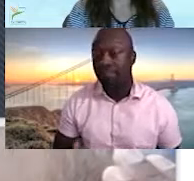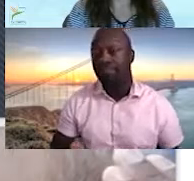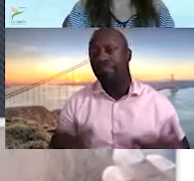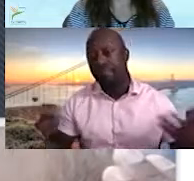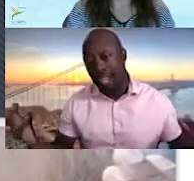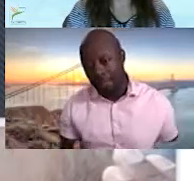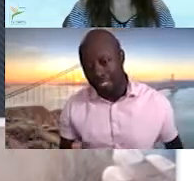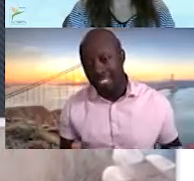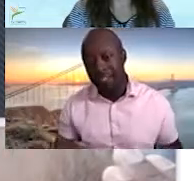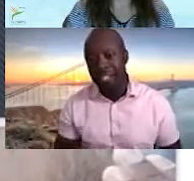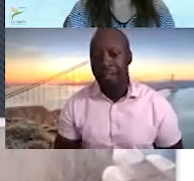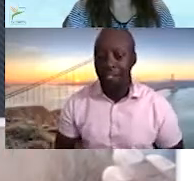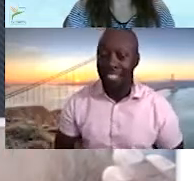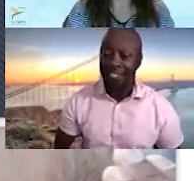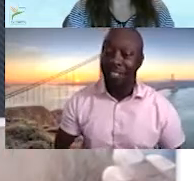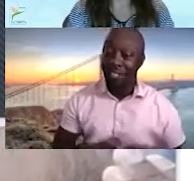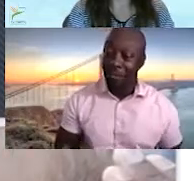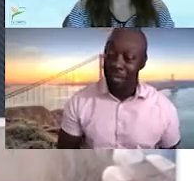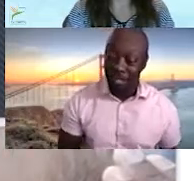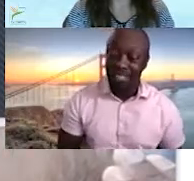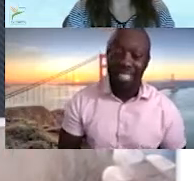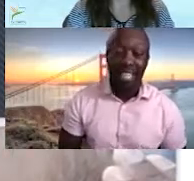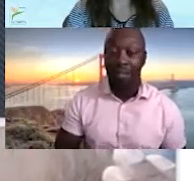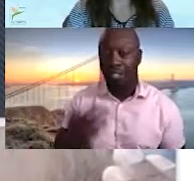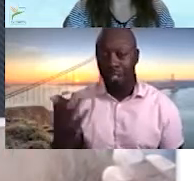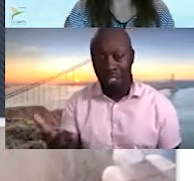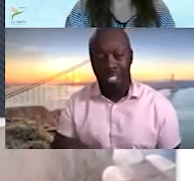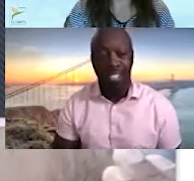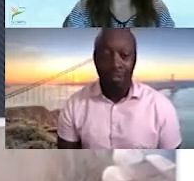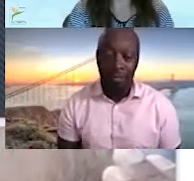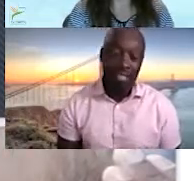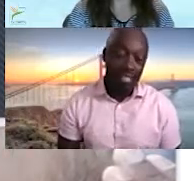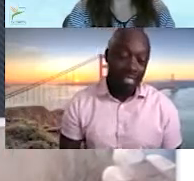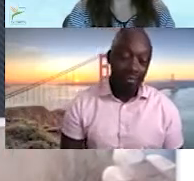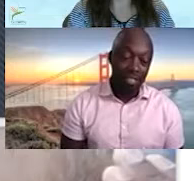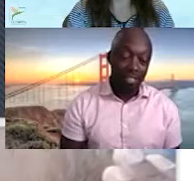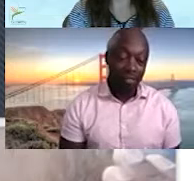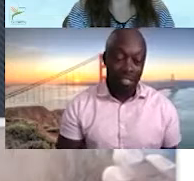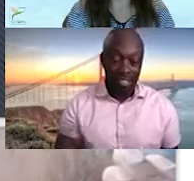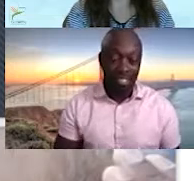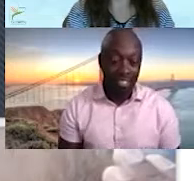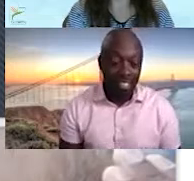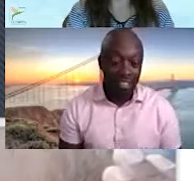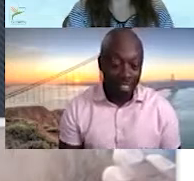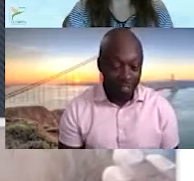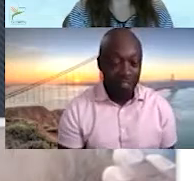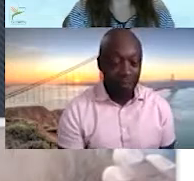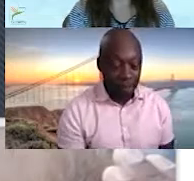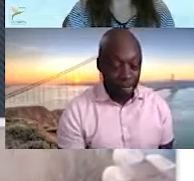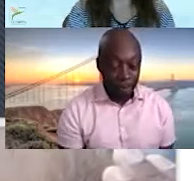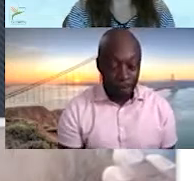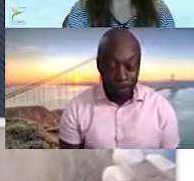language, obviously the first language is going to be American Sign Language or British Sign Language if you're in another country or